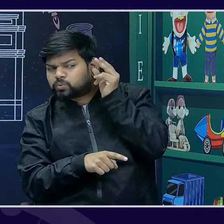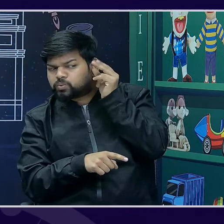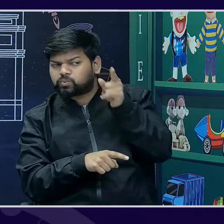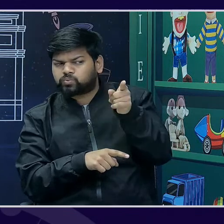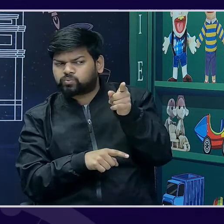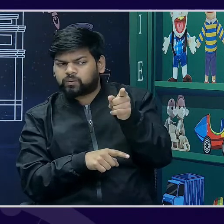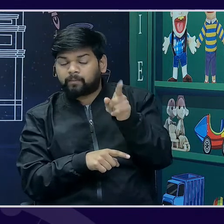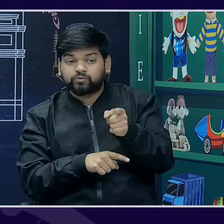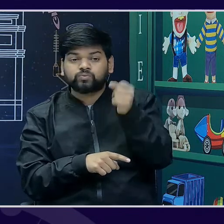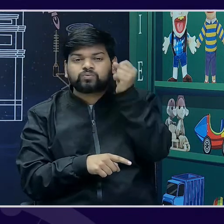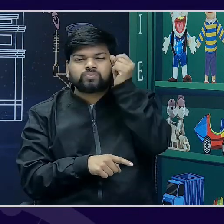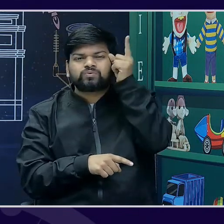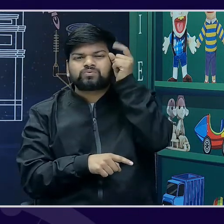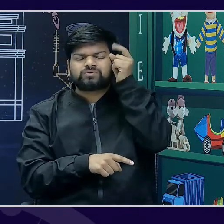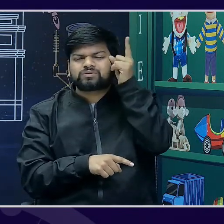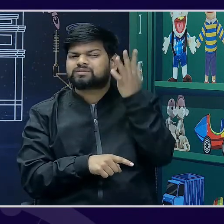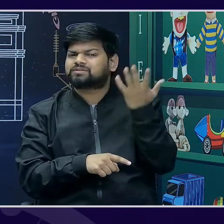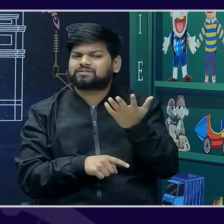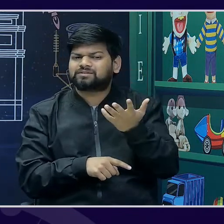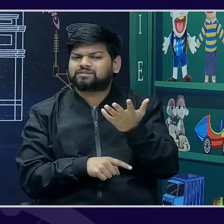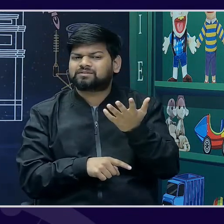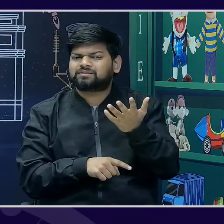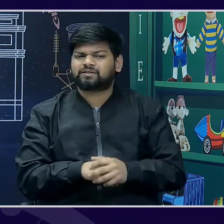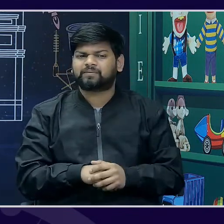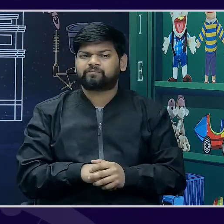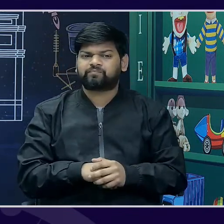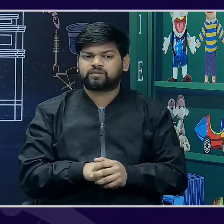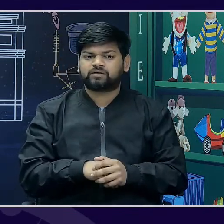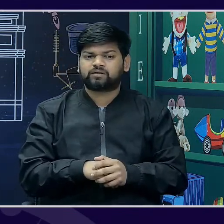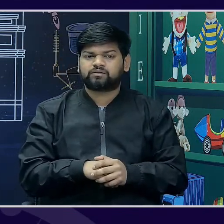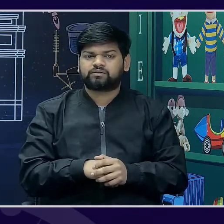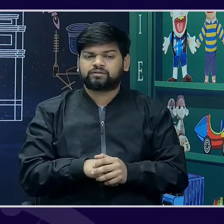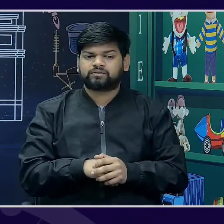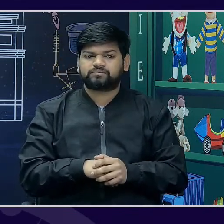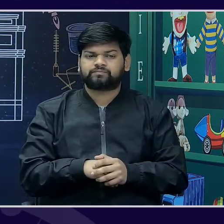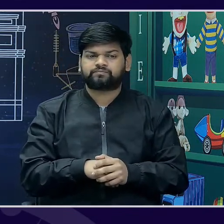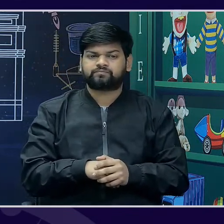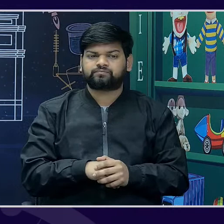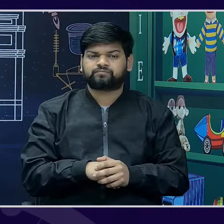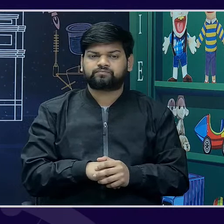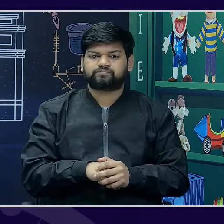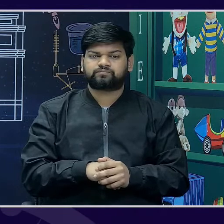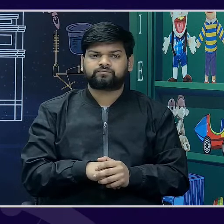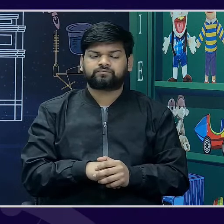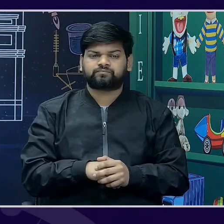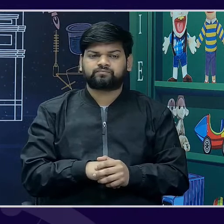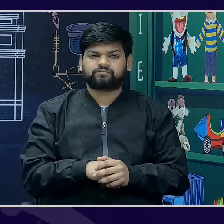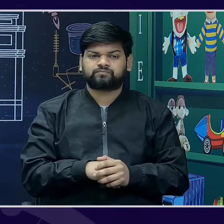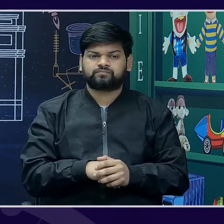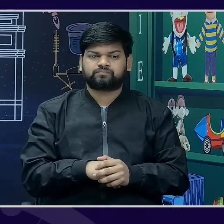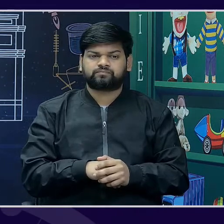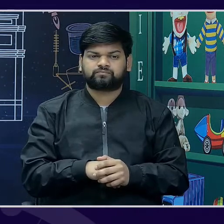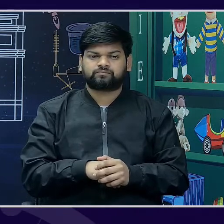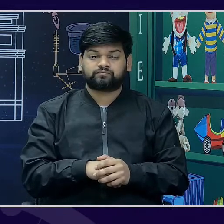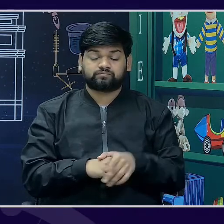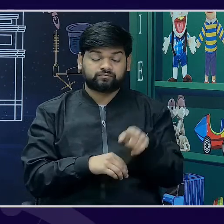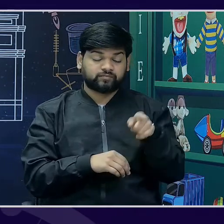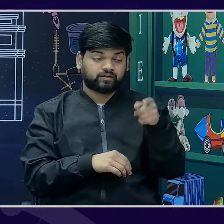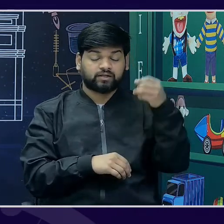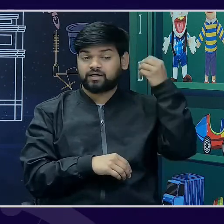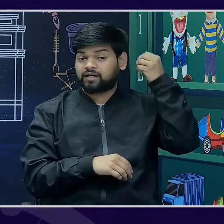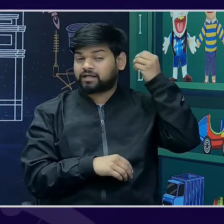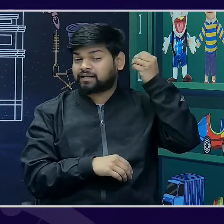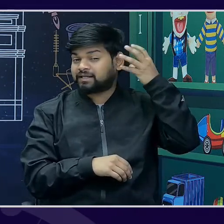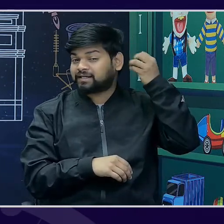life. Basically, hearing will have its own effect depending upon the age on which the